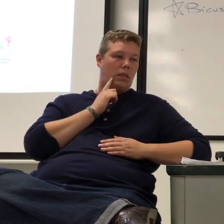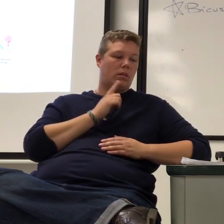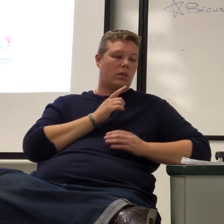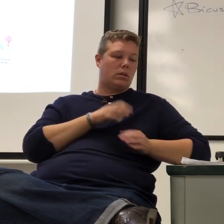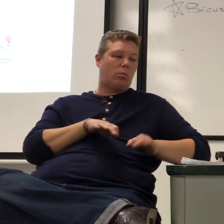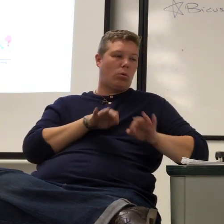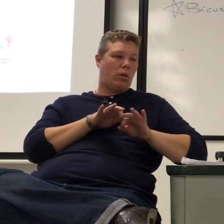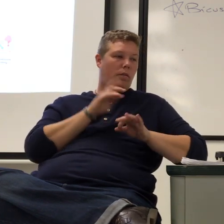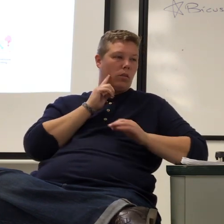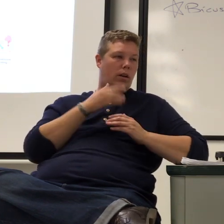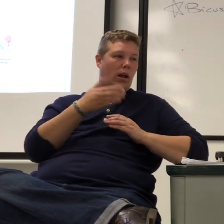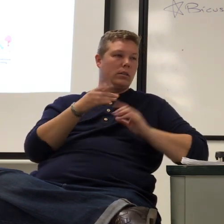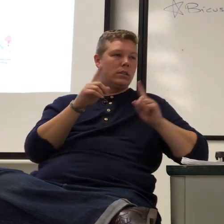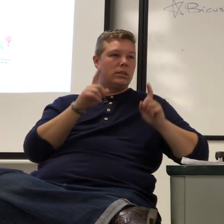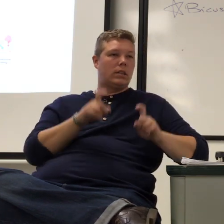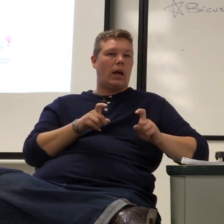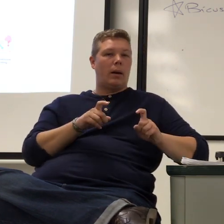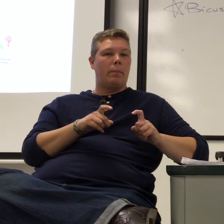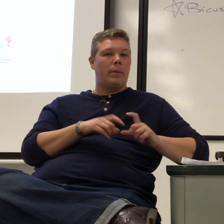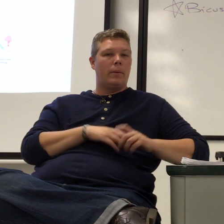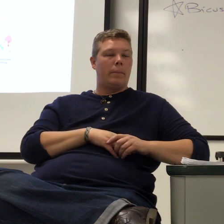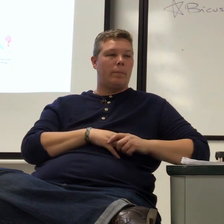remember, did we talk about left or right heart?